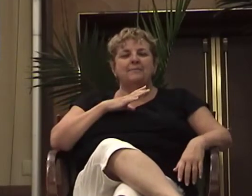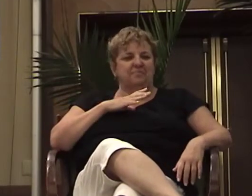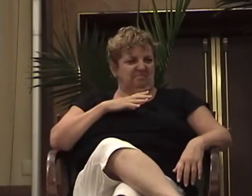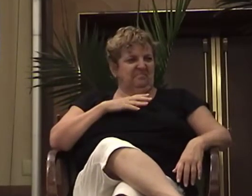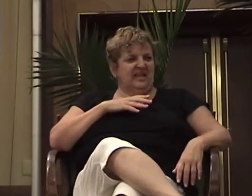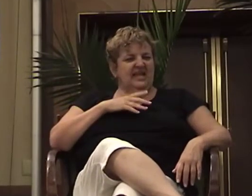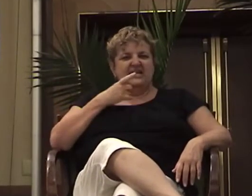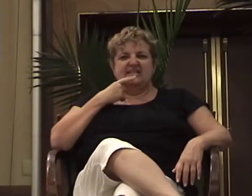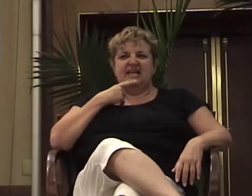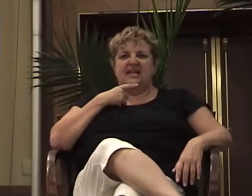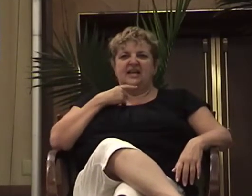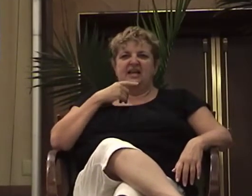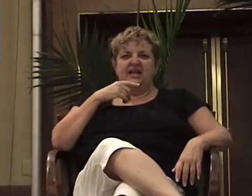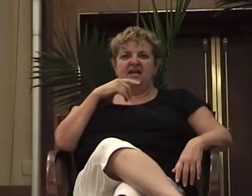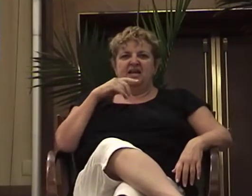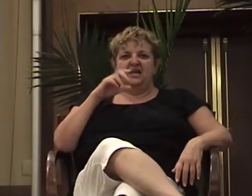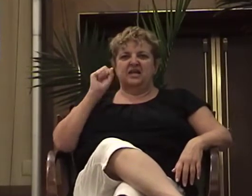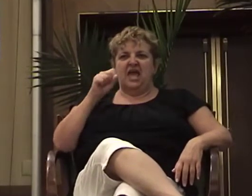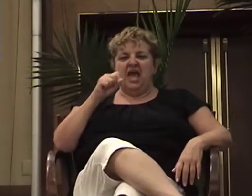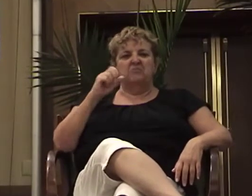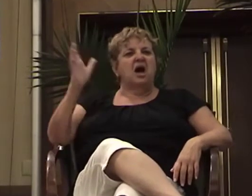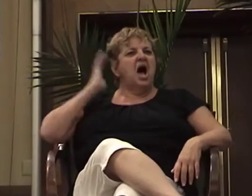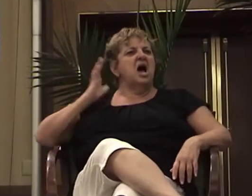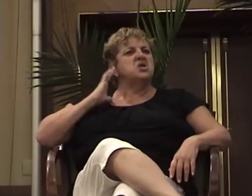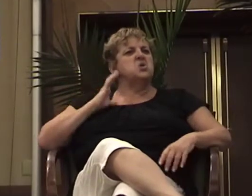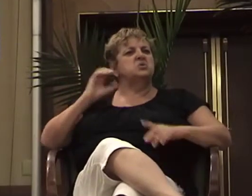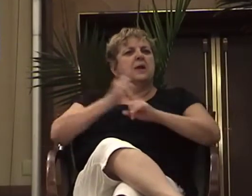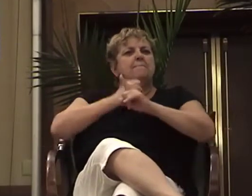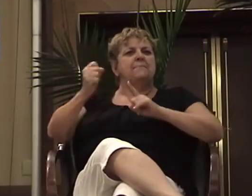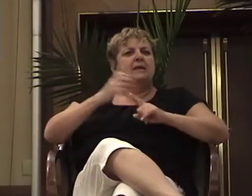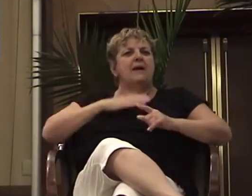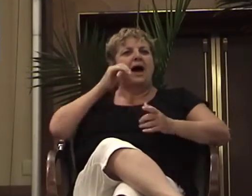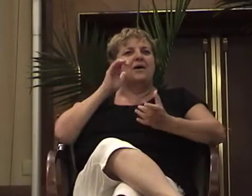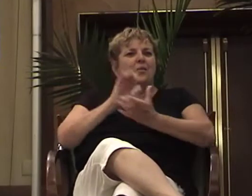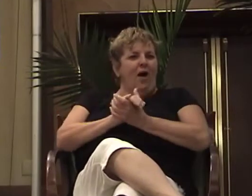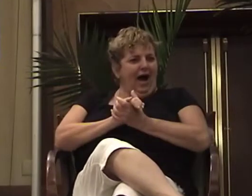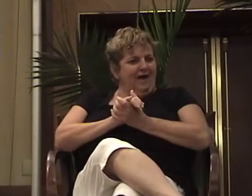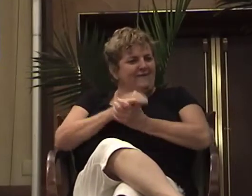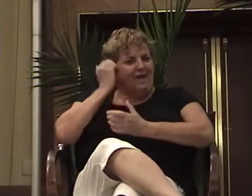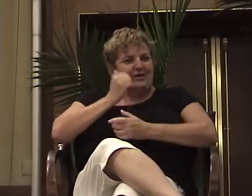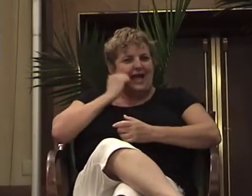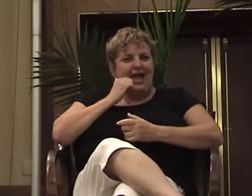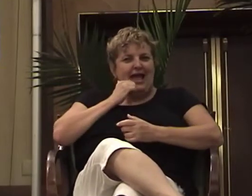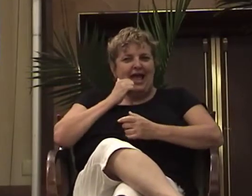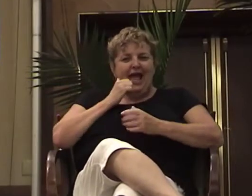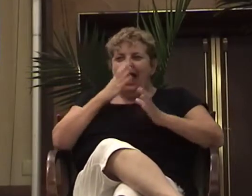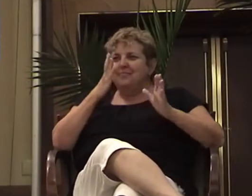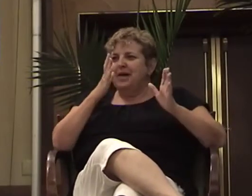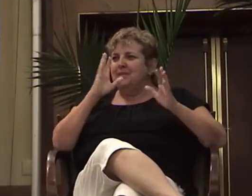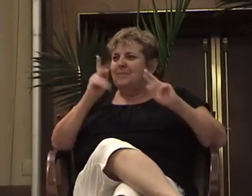used to beat my wife every day. Then it seemed like the room went, ah! And I said,